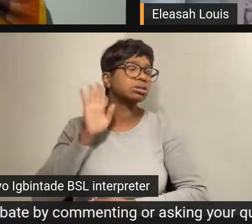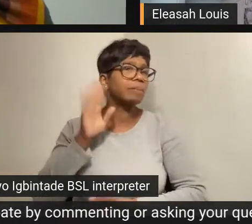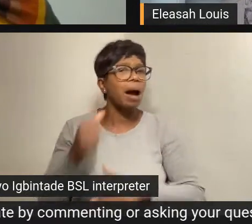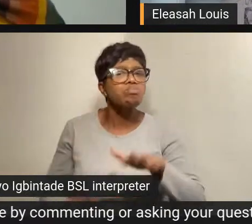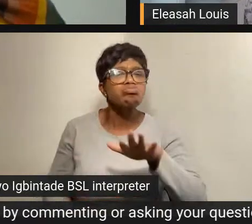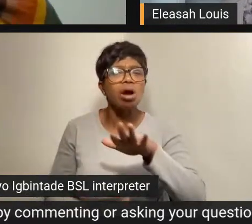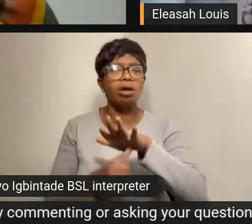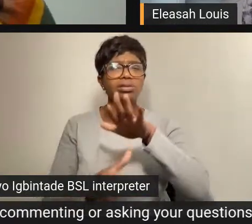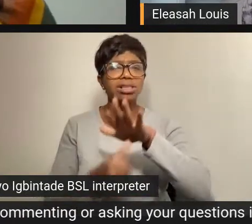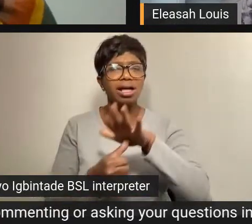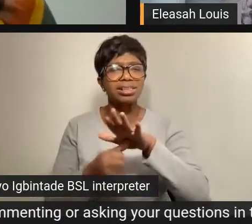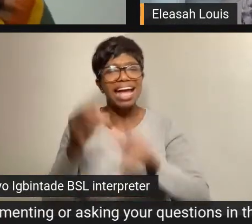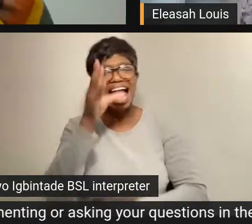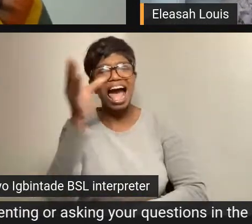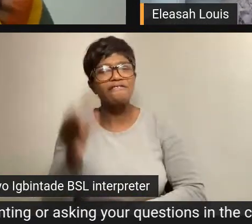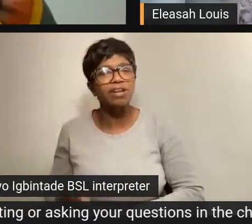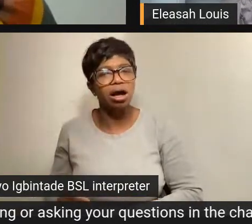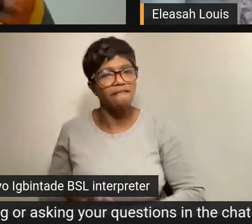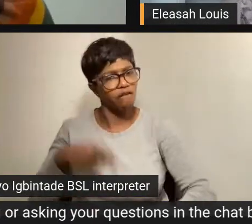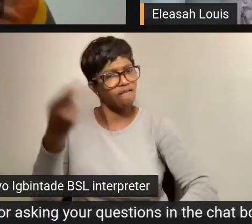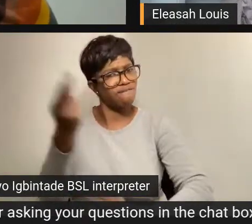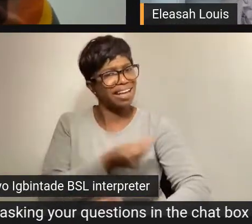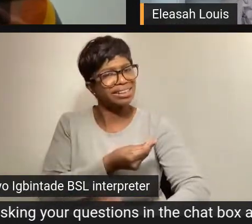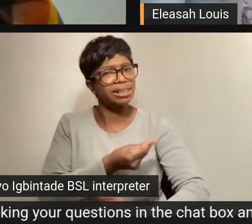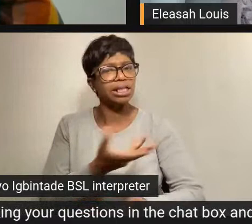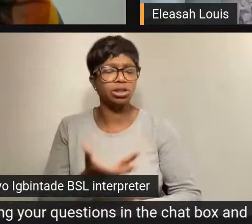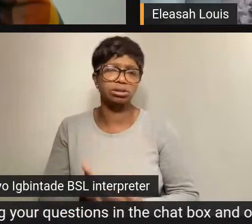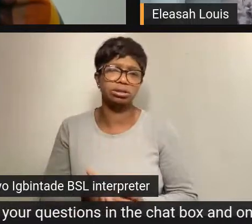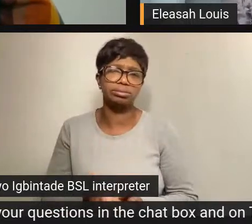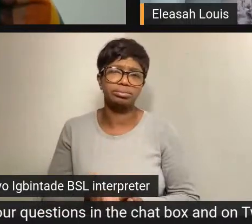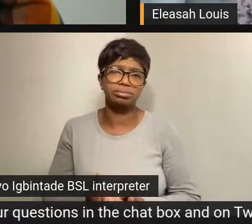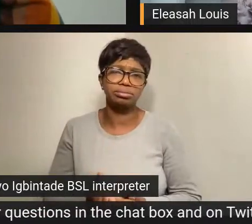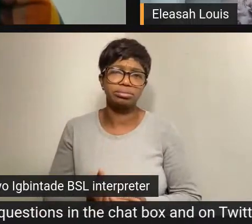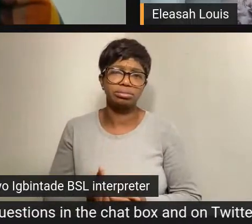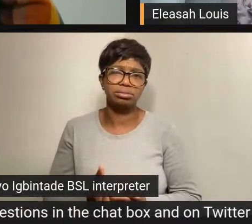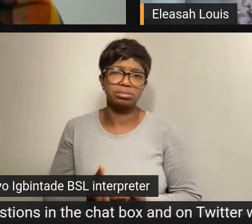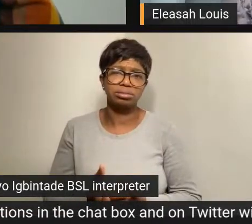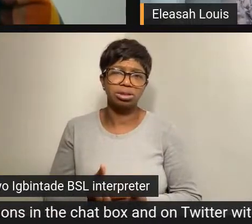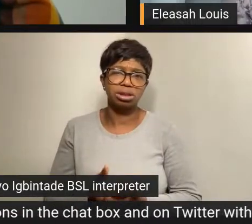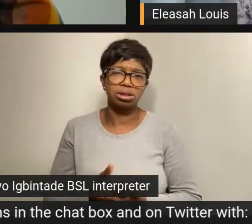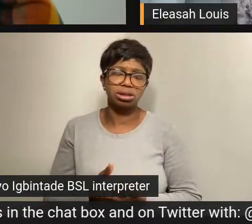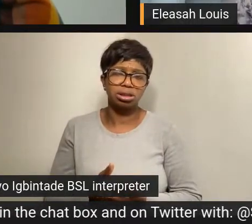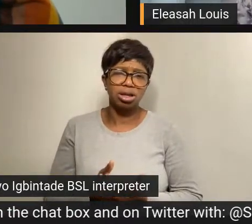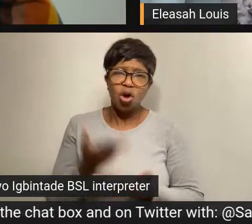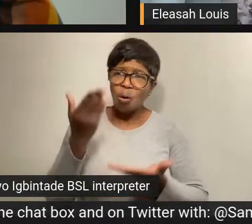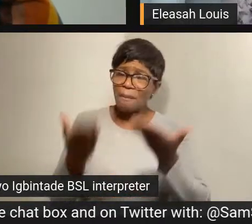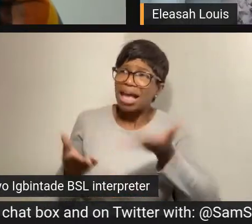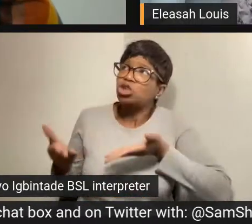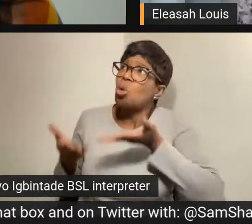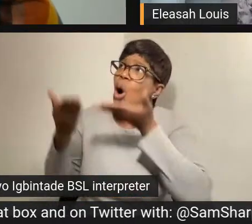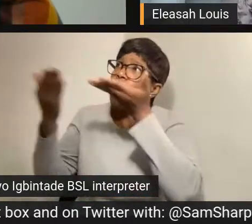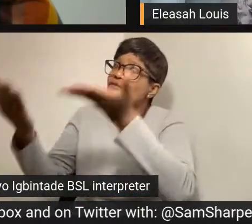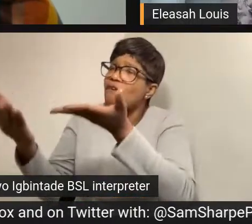prioritizing Africa for vaccinations over boosters in wealthy nations?